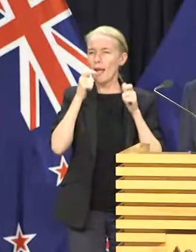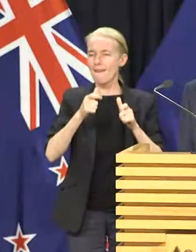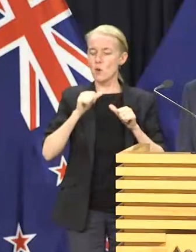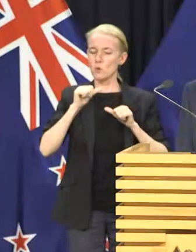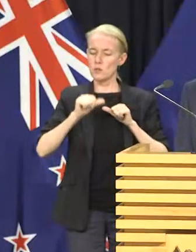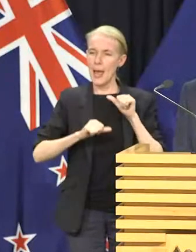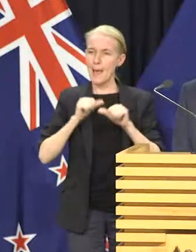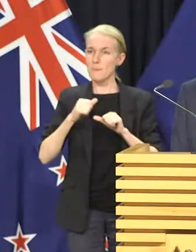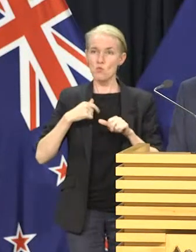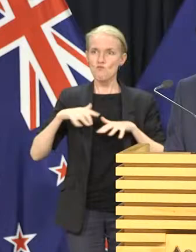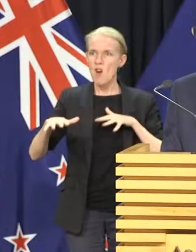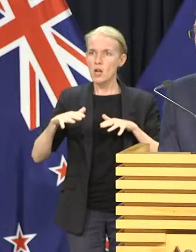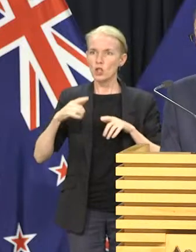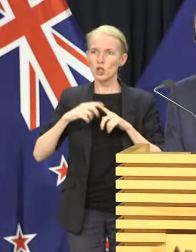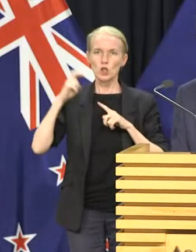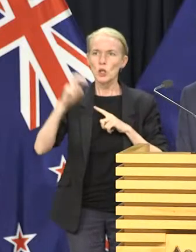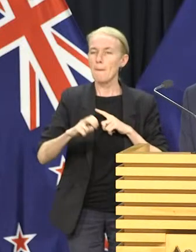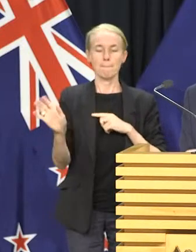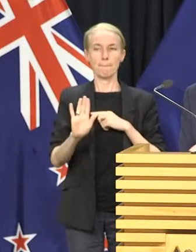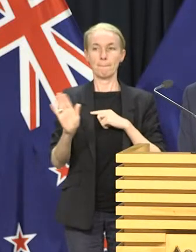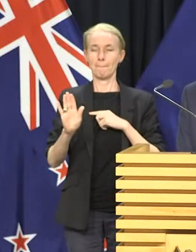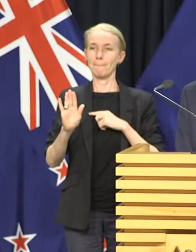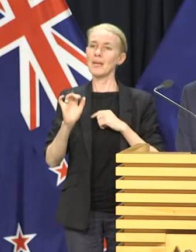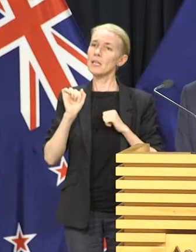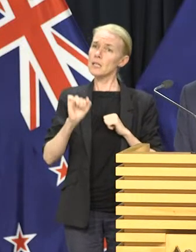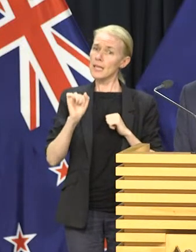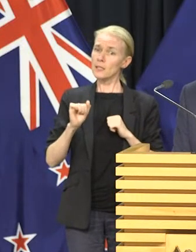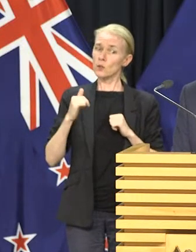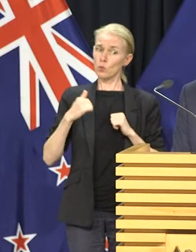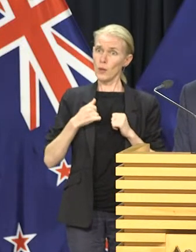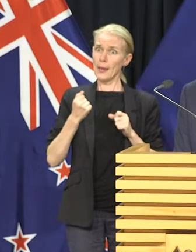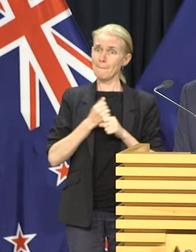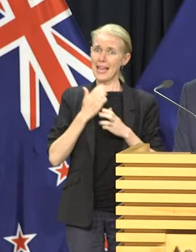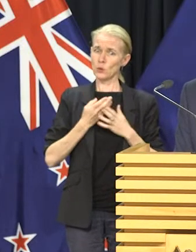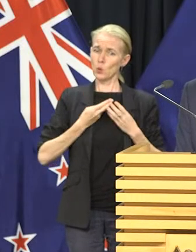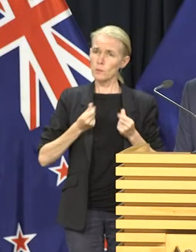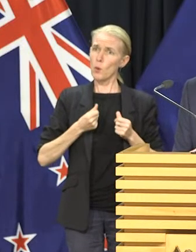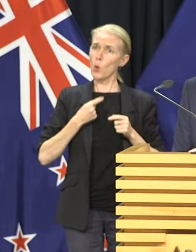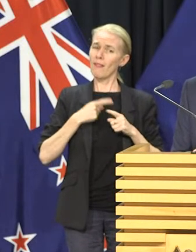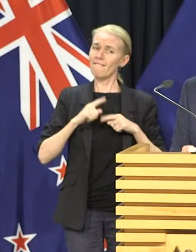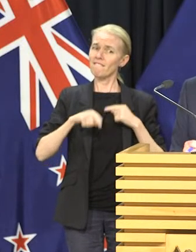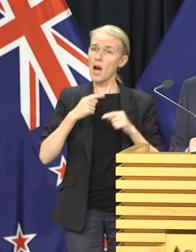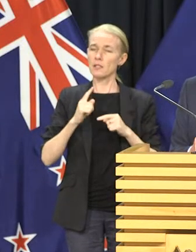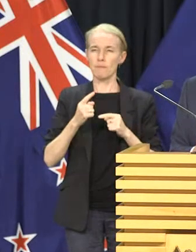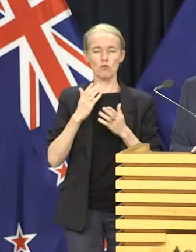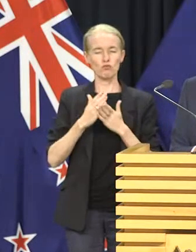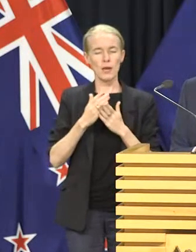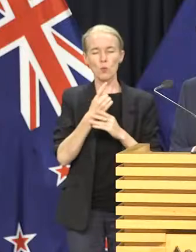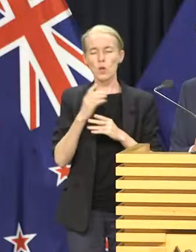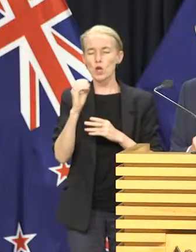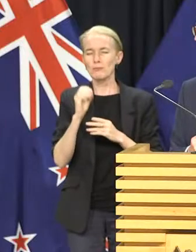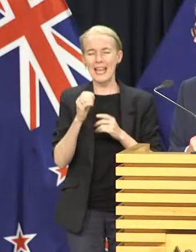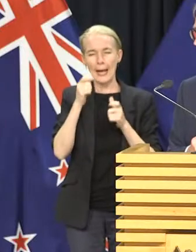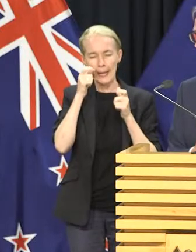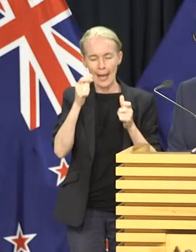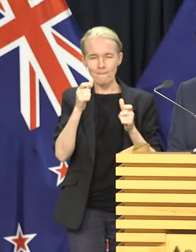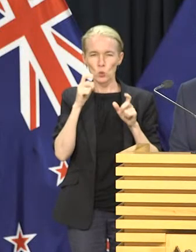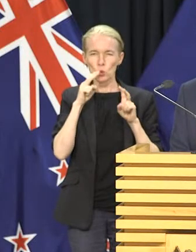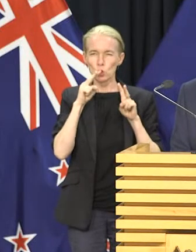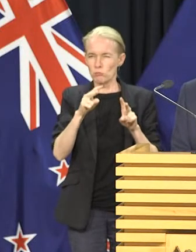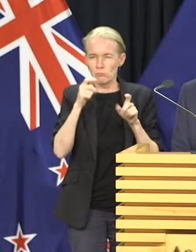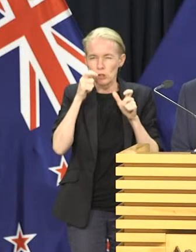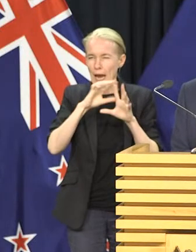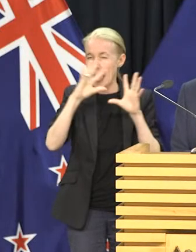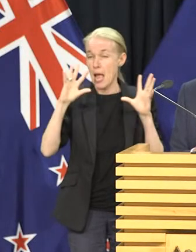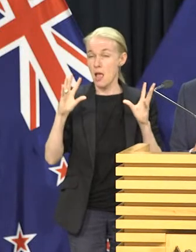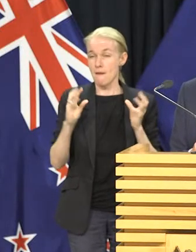process. And whilst we have streamlined that process, it has been as rigorous as ever. And on our vaccine program, we have also